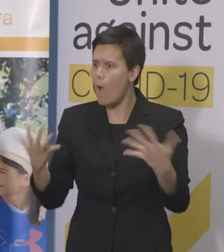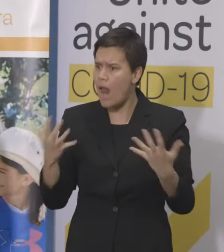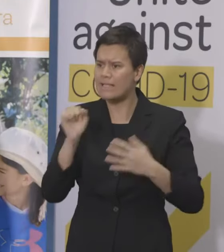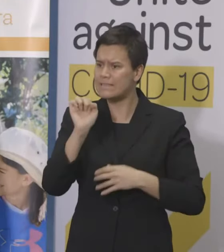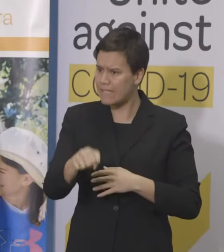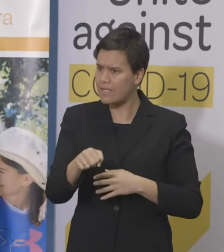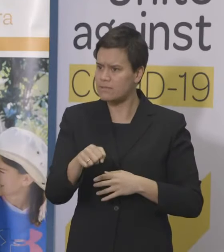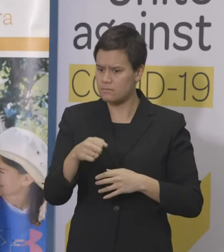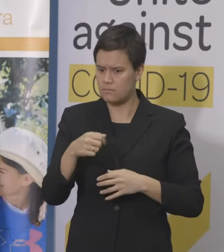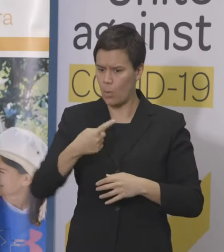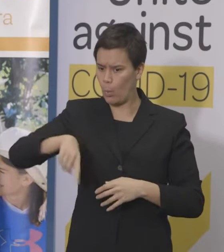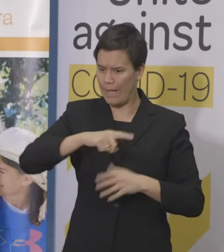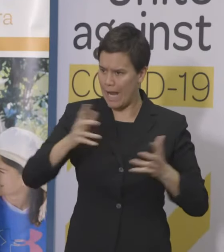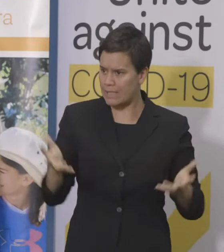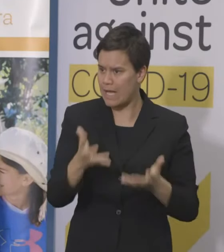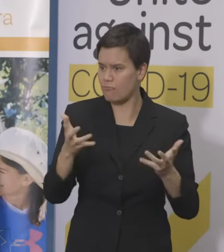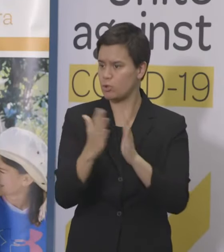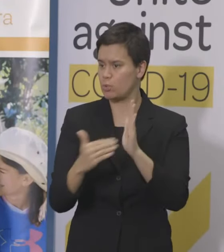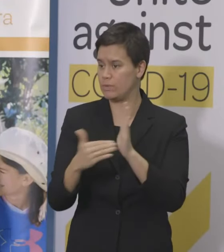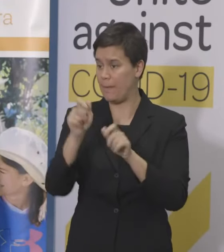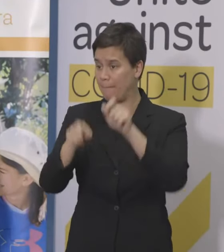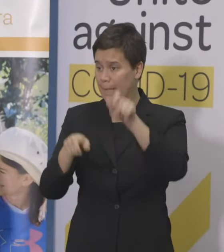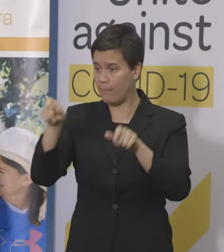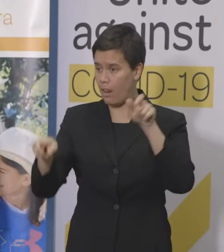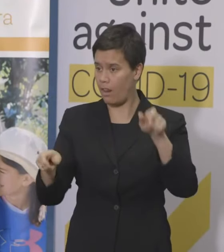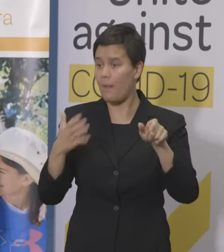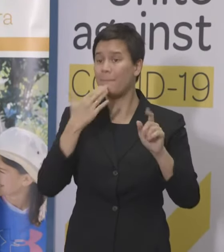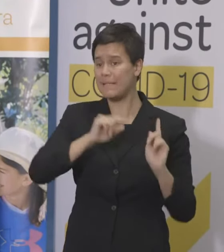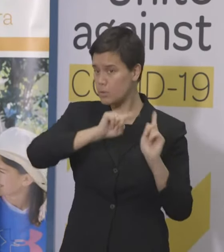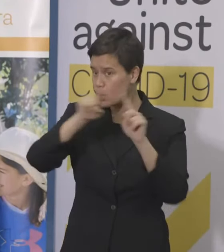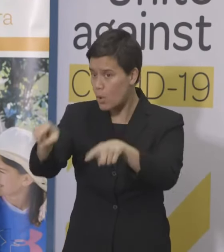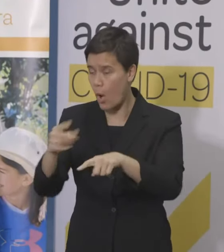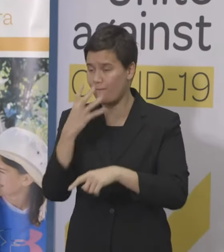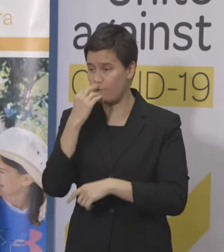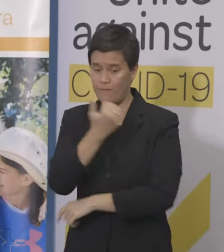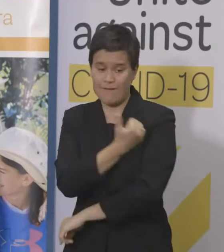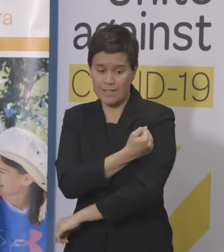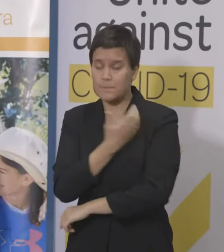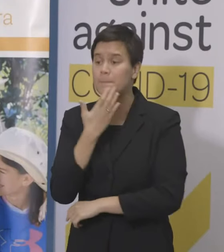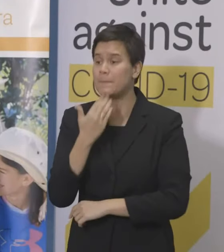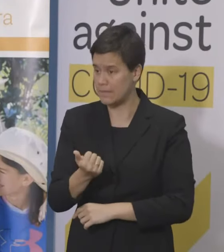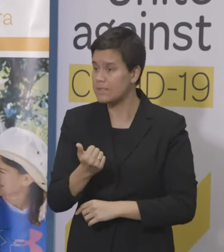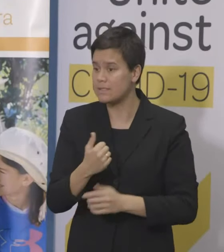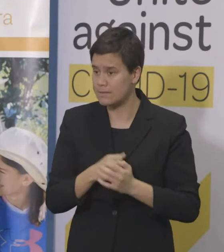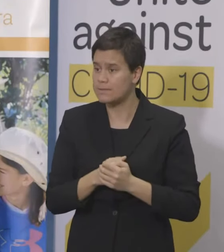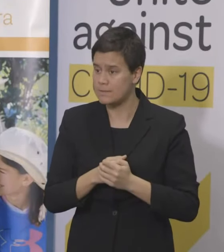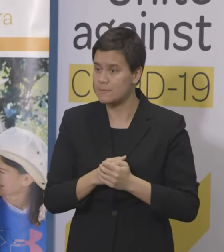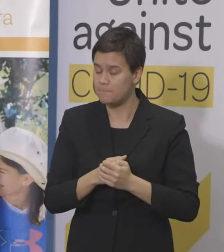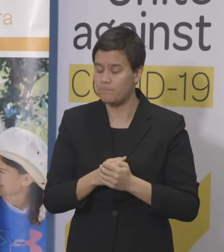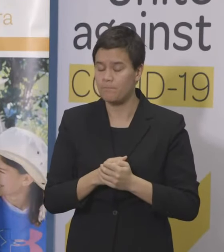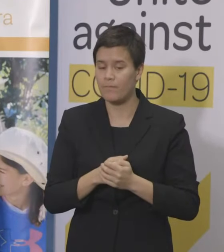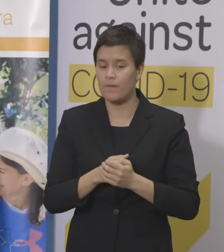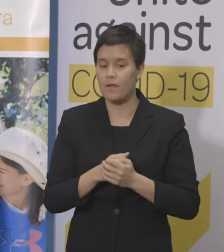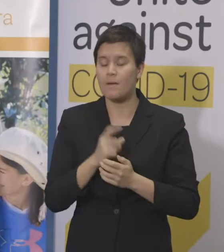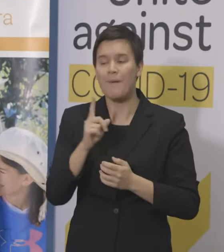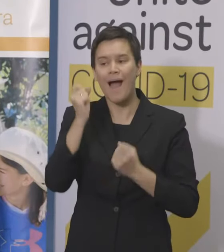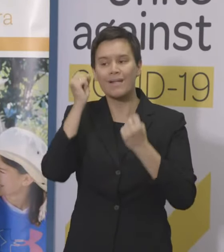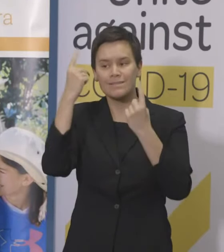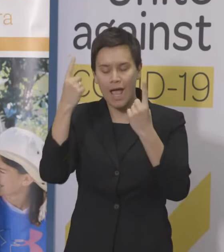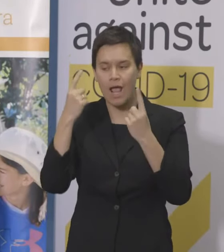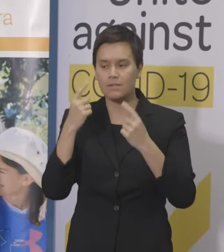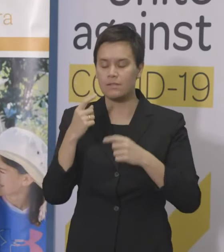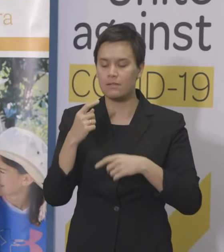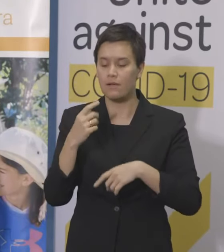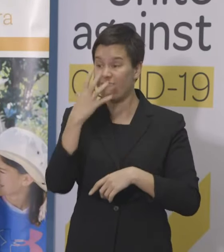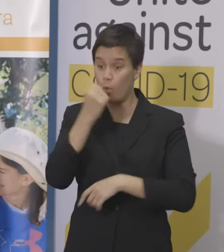be vaccinated. And as I recall at the time, we were certainly receiving messages that there were problems with distribution. Can